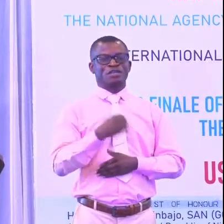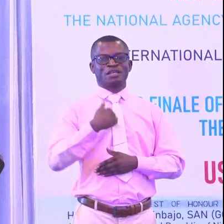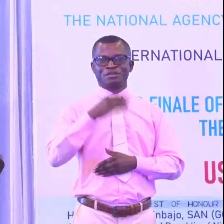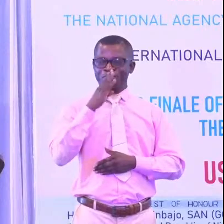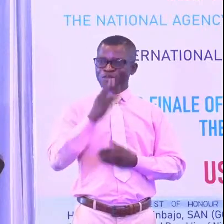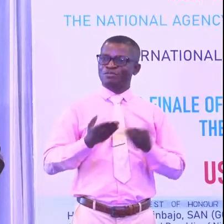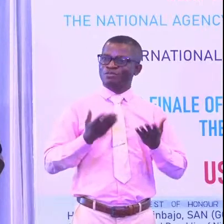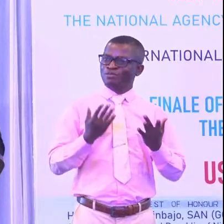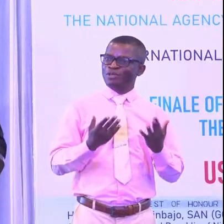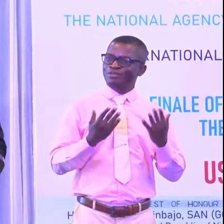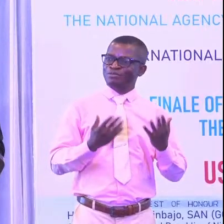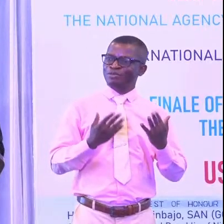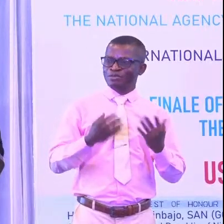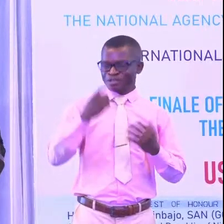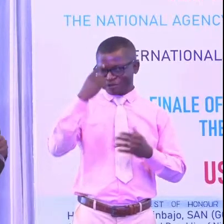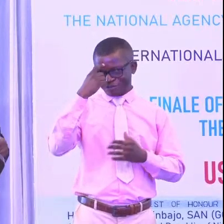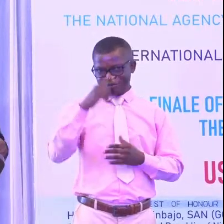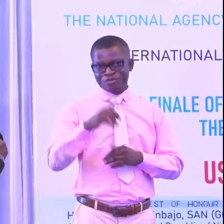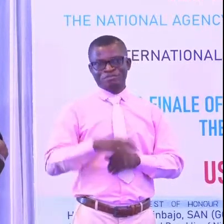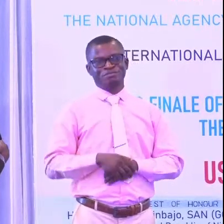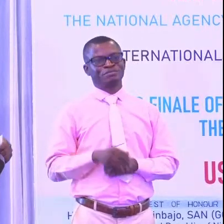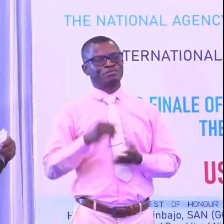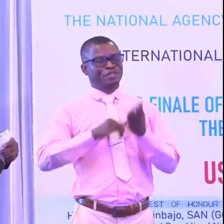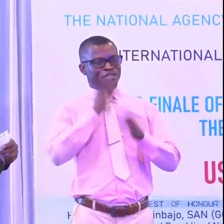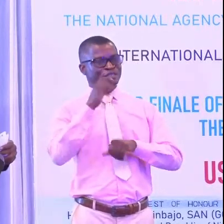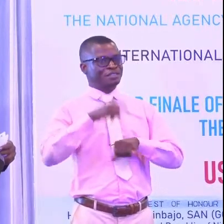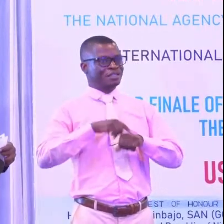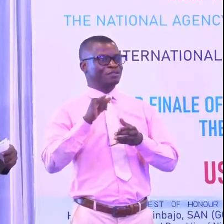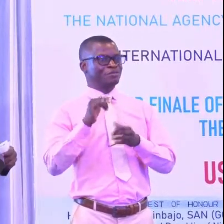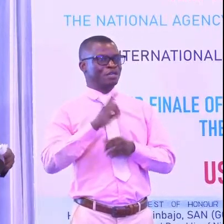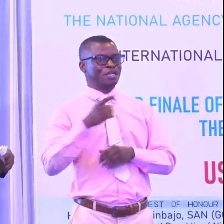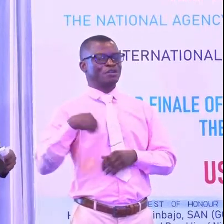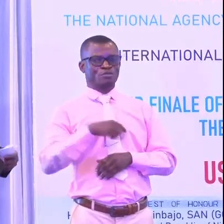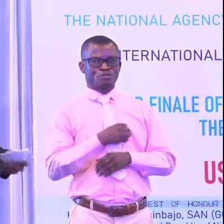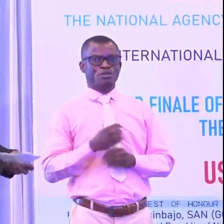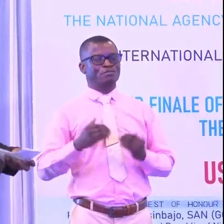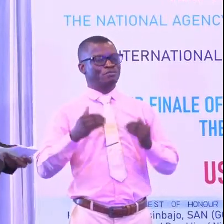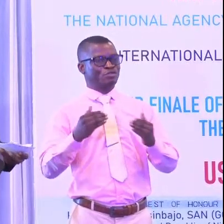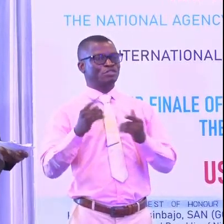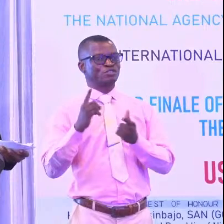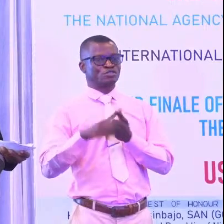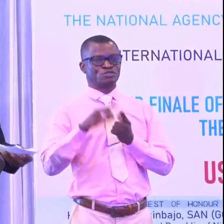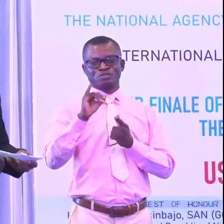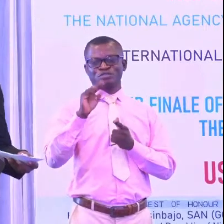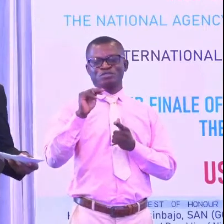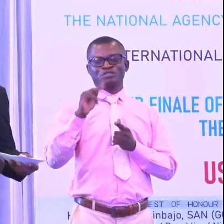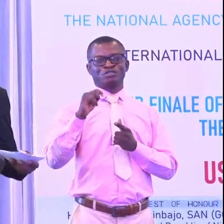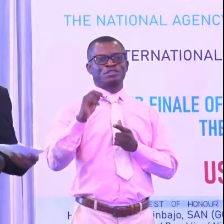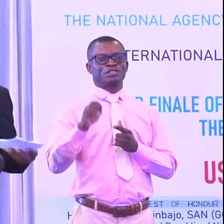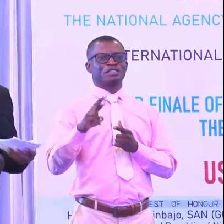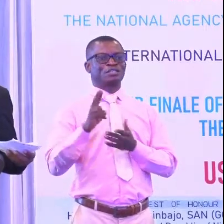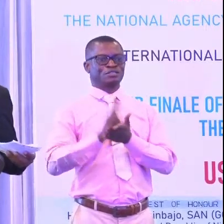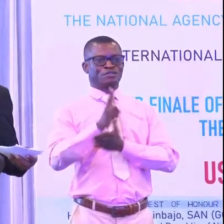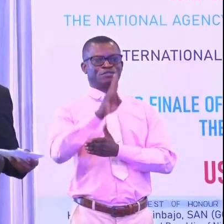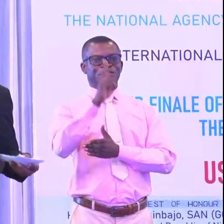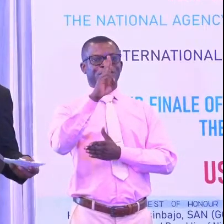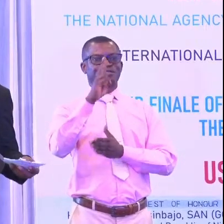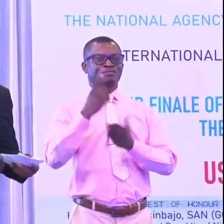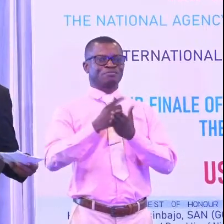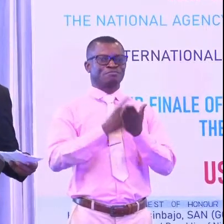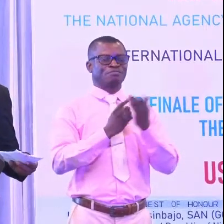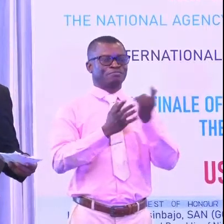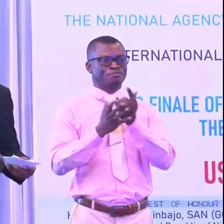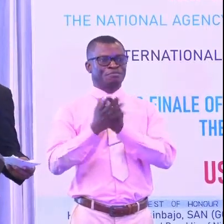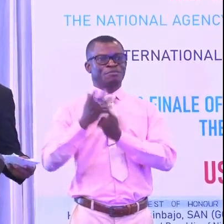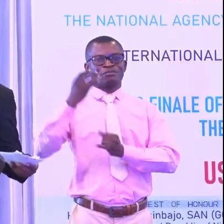hope it is yours also. It is the time where we get into the inter-university debate finals, and the